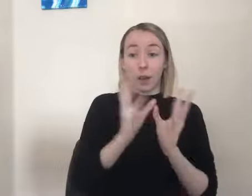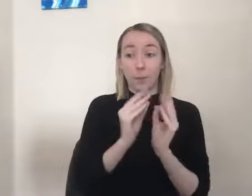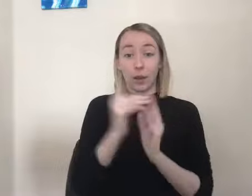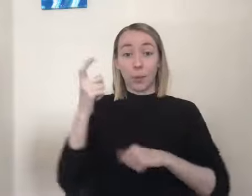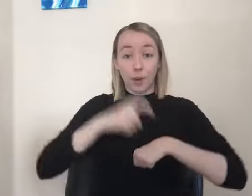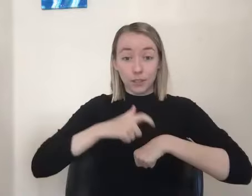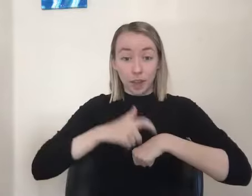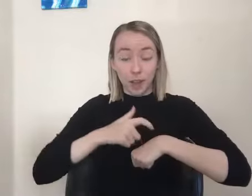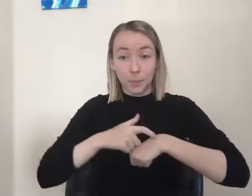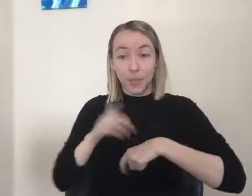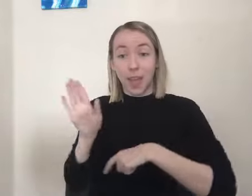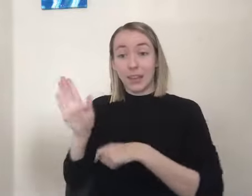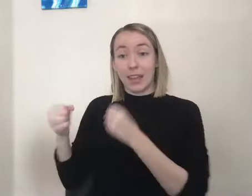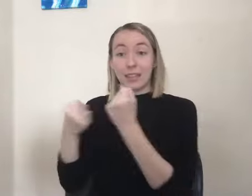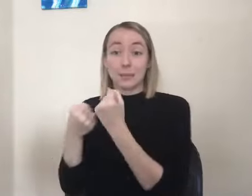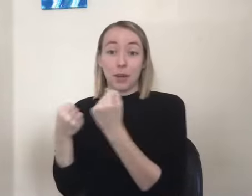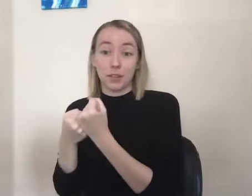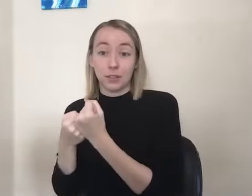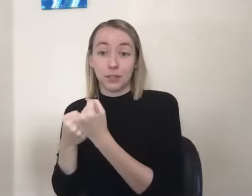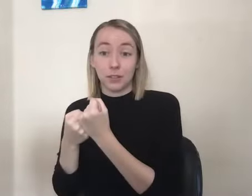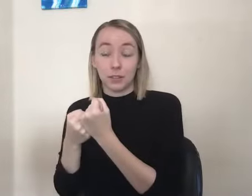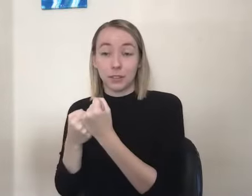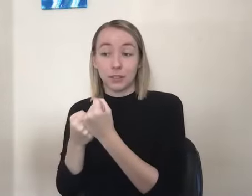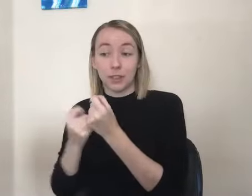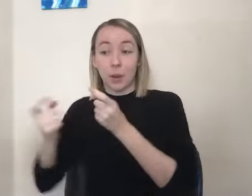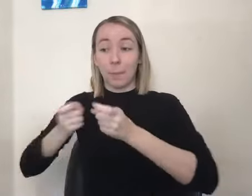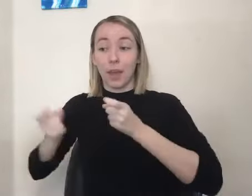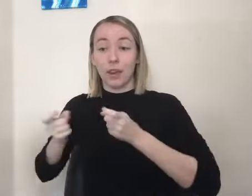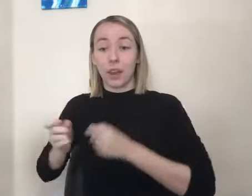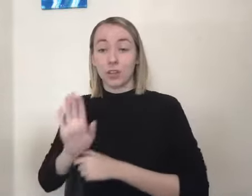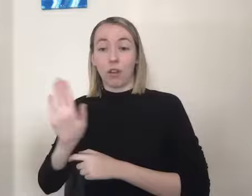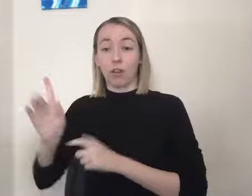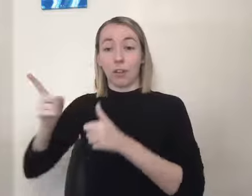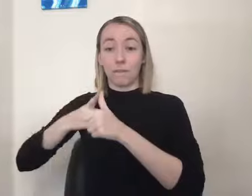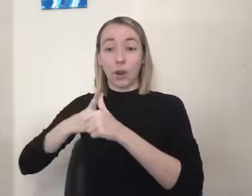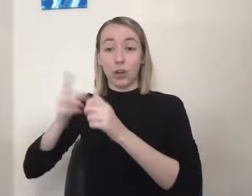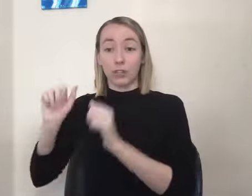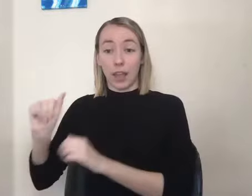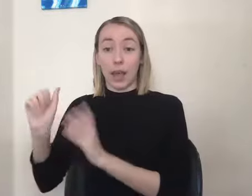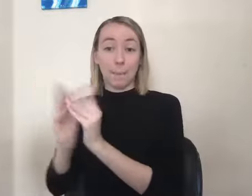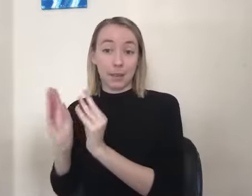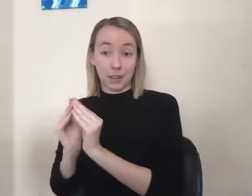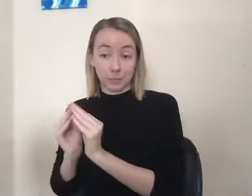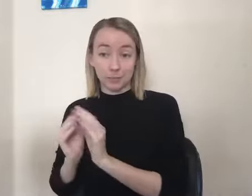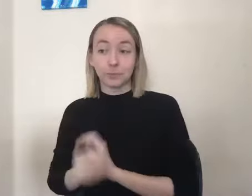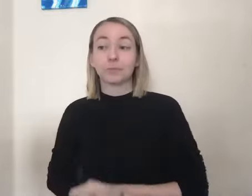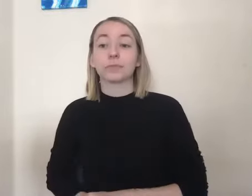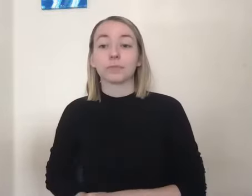is? But again, it's a God incidence. His sponsor was the man. I was in an Al-Anon meeting on a Thursday